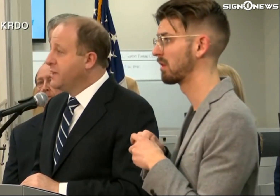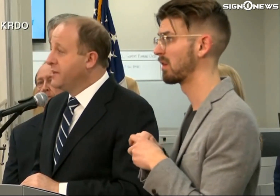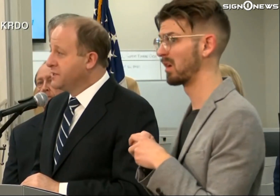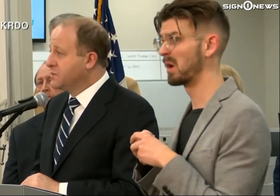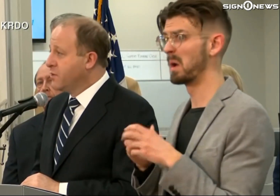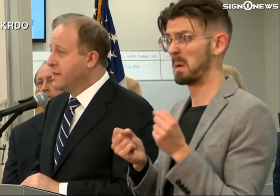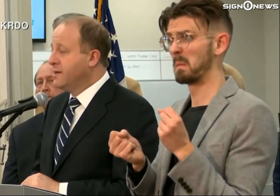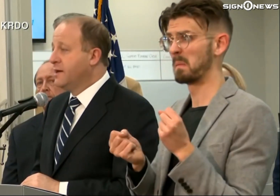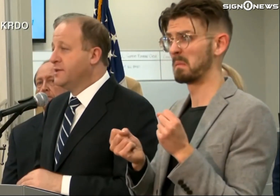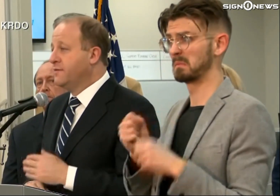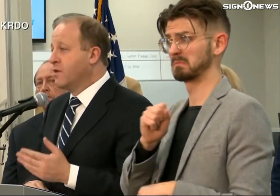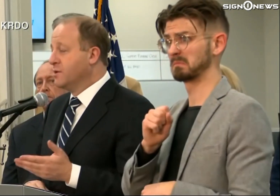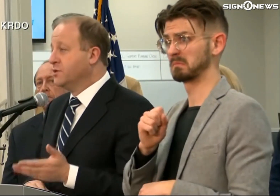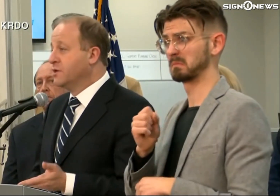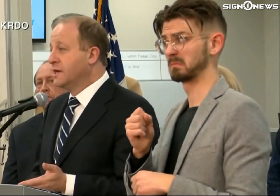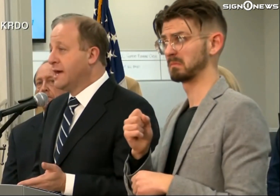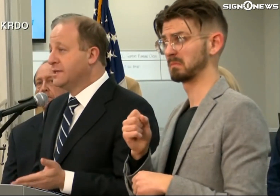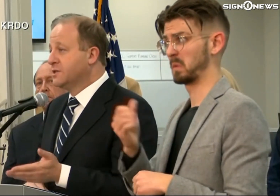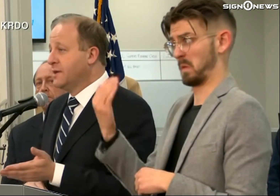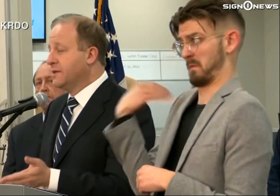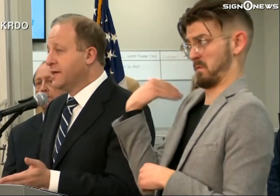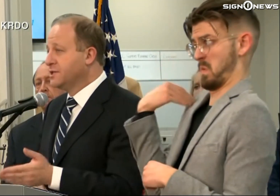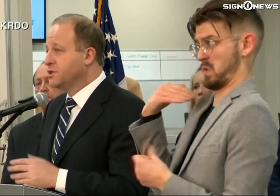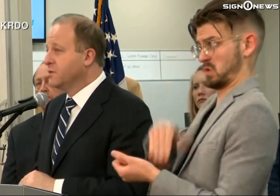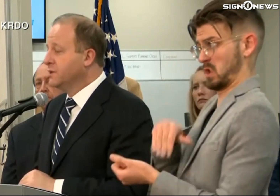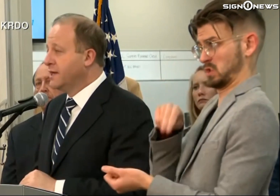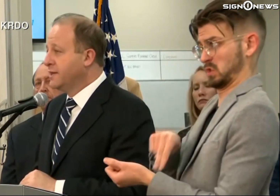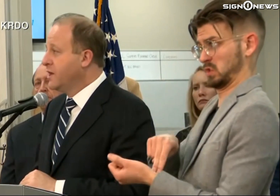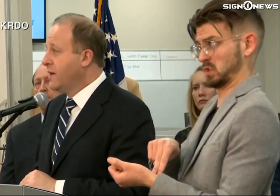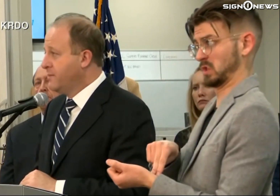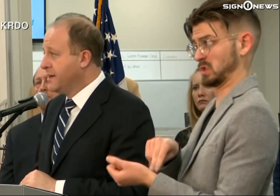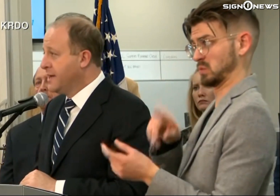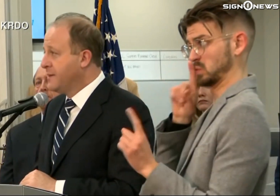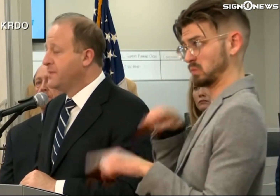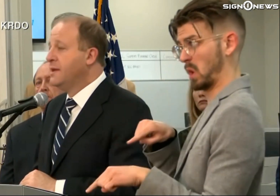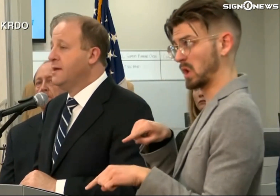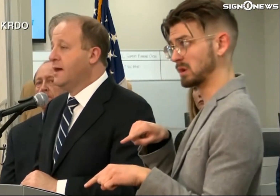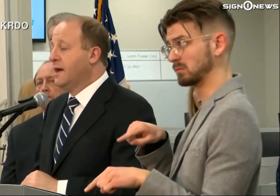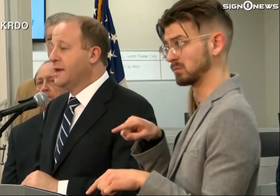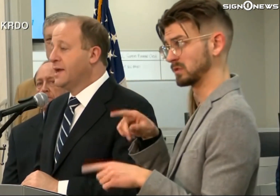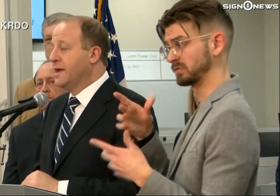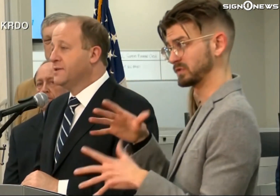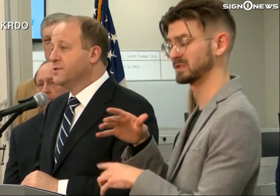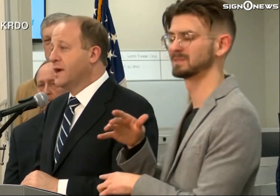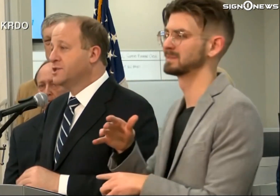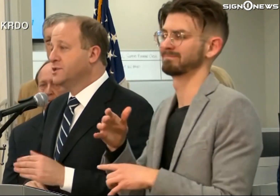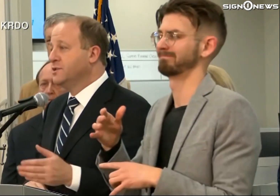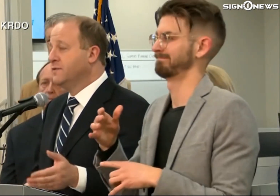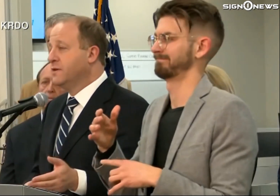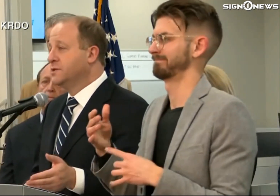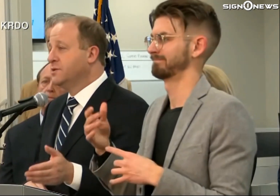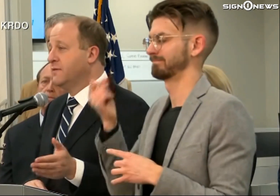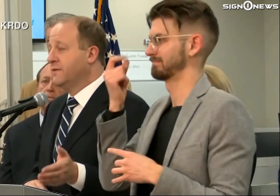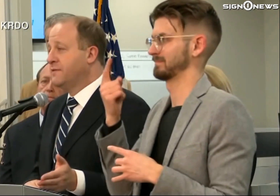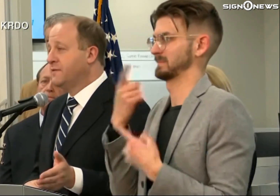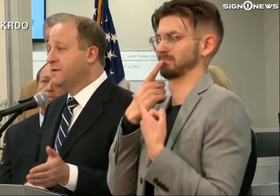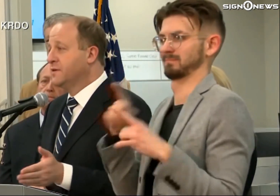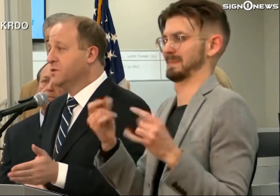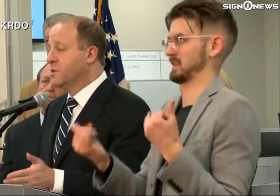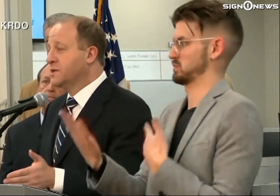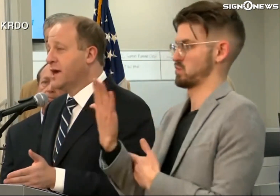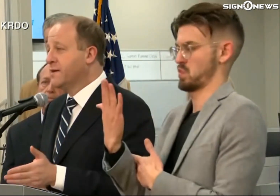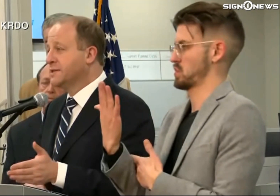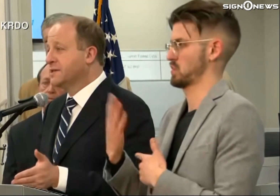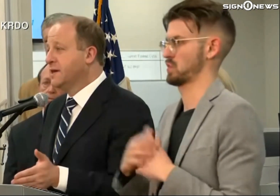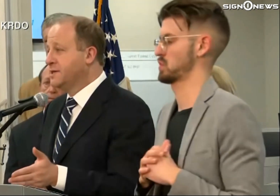Those just went out this morning. The formal DORA guidance around the licensure will likely go out Monday. And again, the direction to folks who have left the